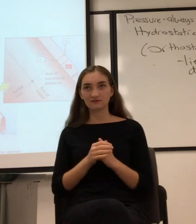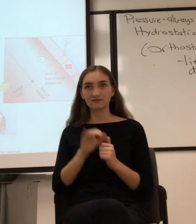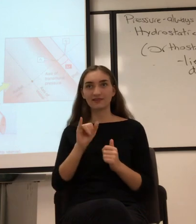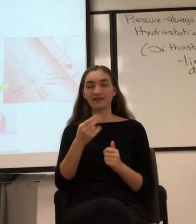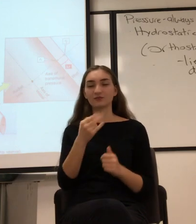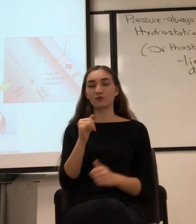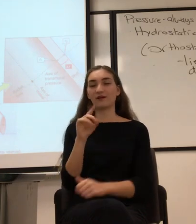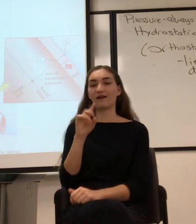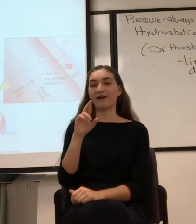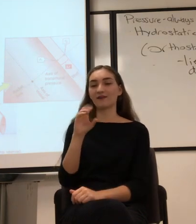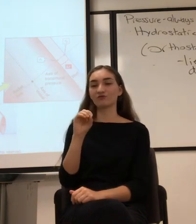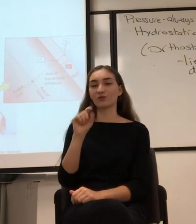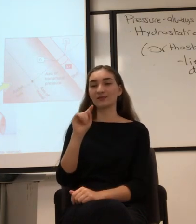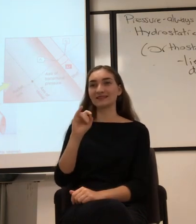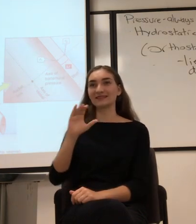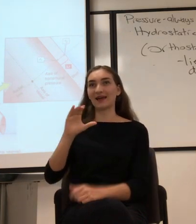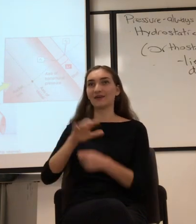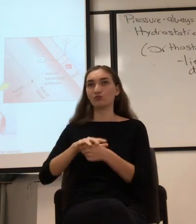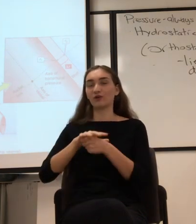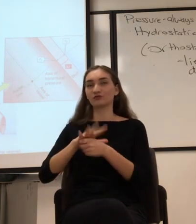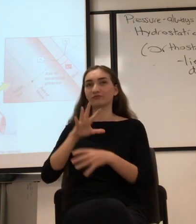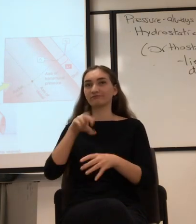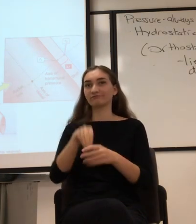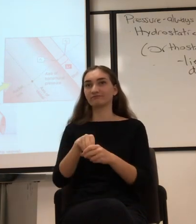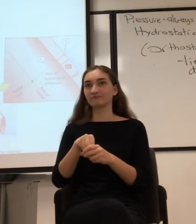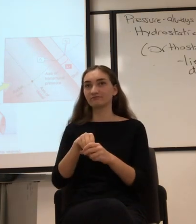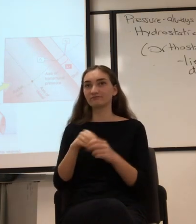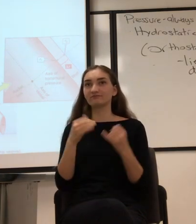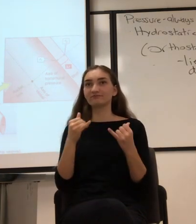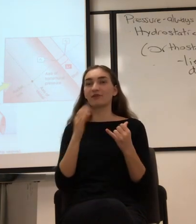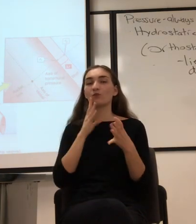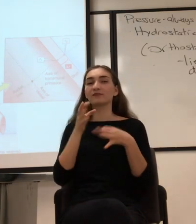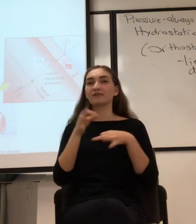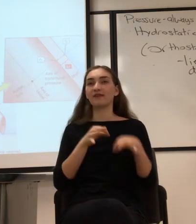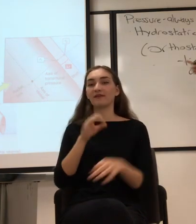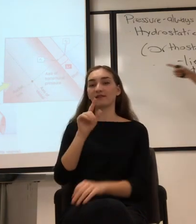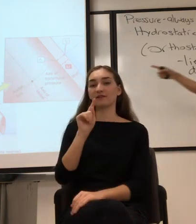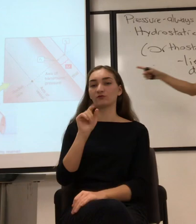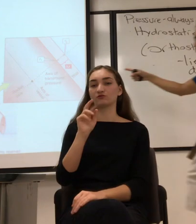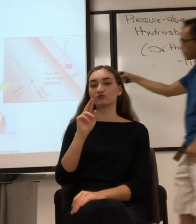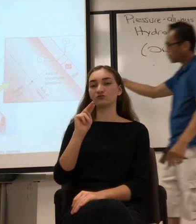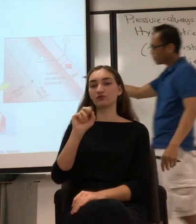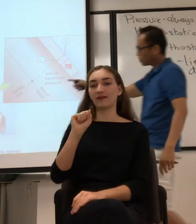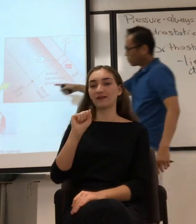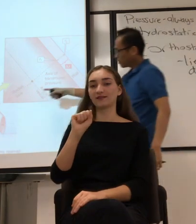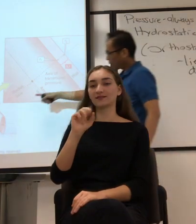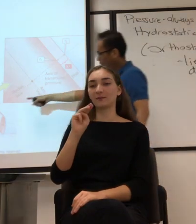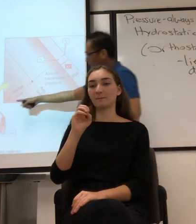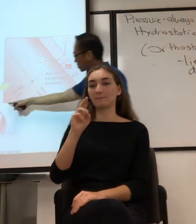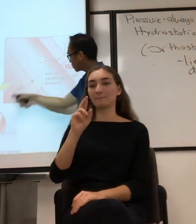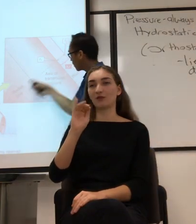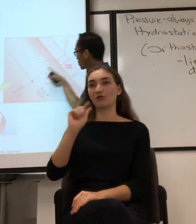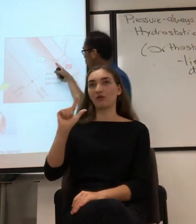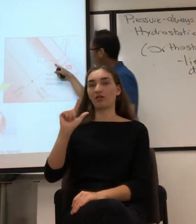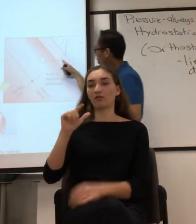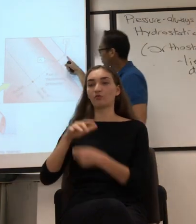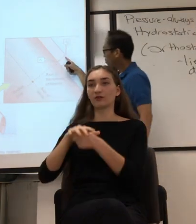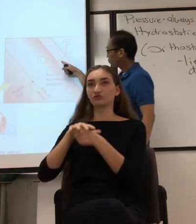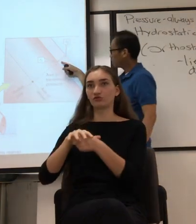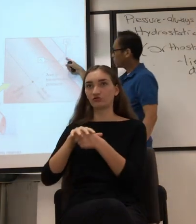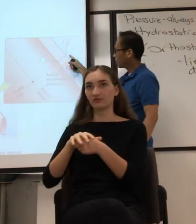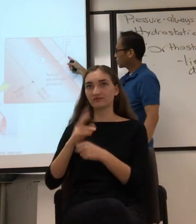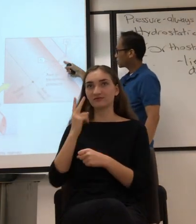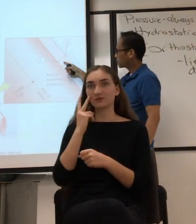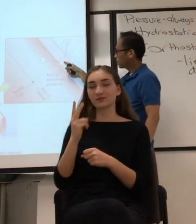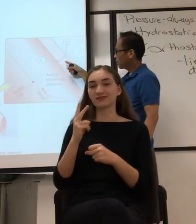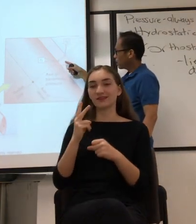against gravity. Okay, let me define transmural pressure. So look here. They zoom in across the vessel wall. Here's